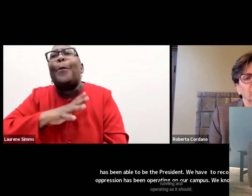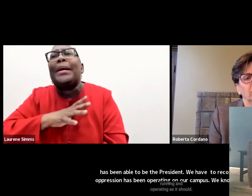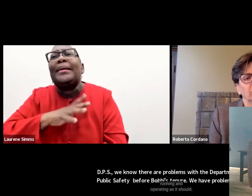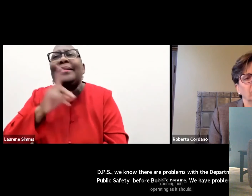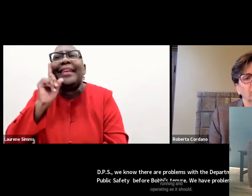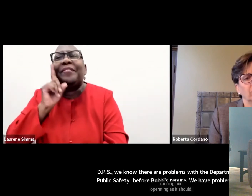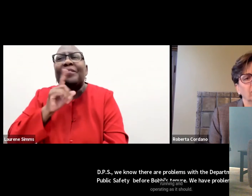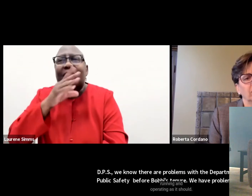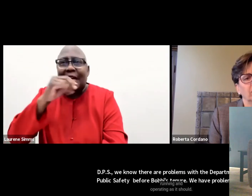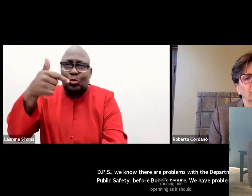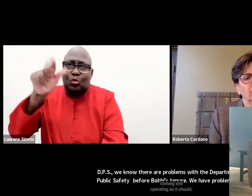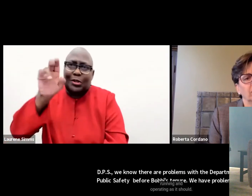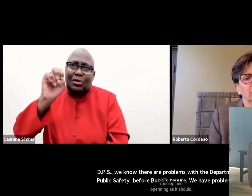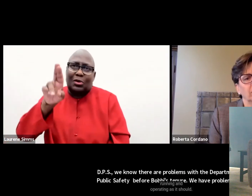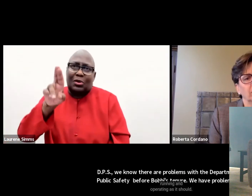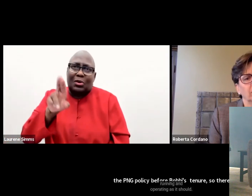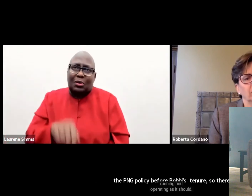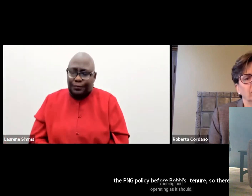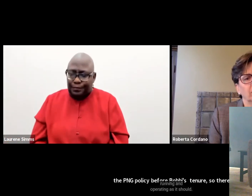the machine.